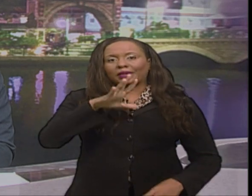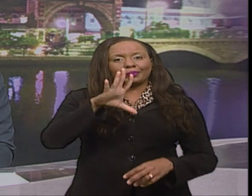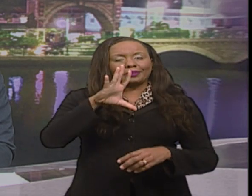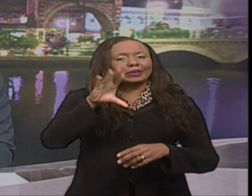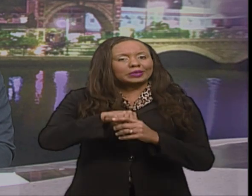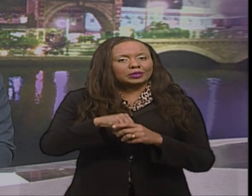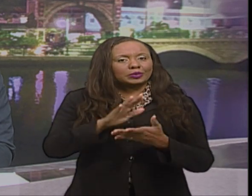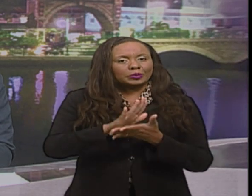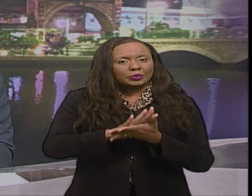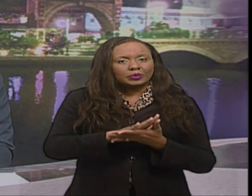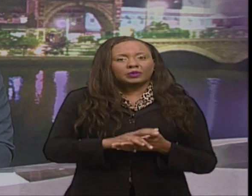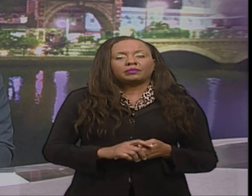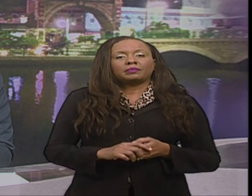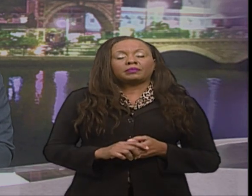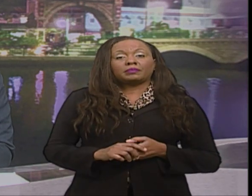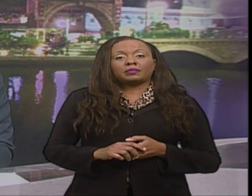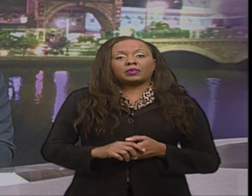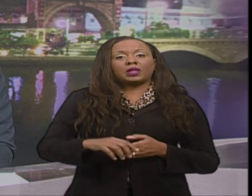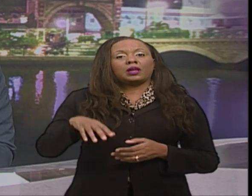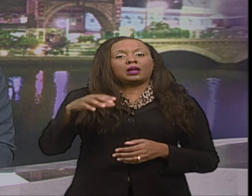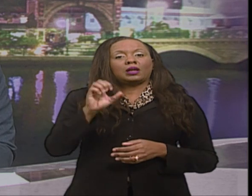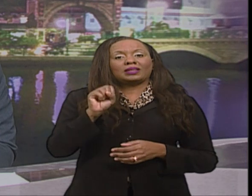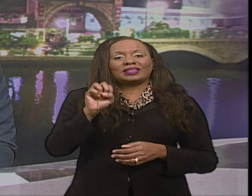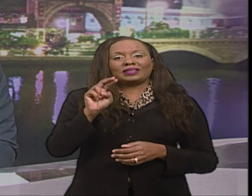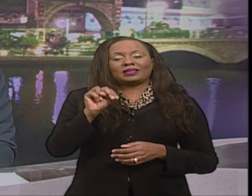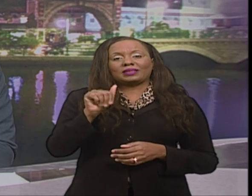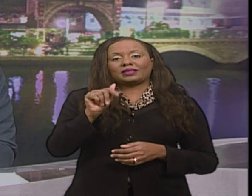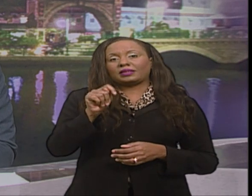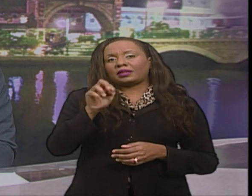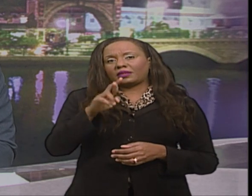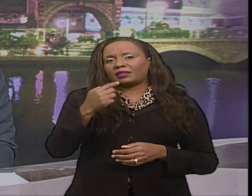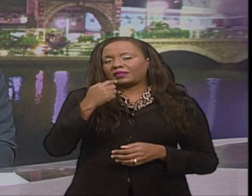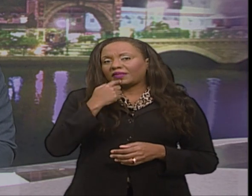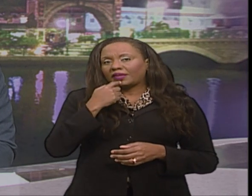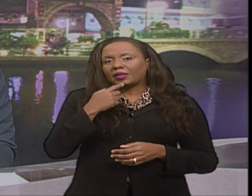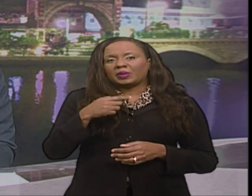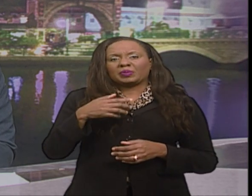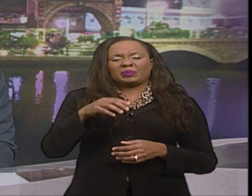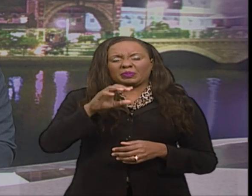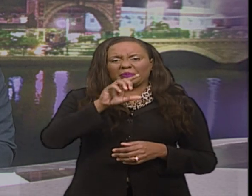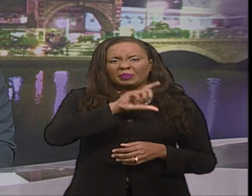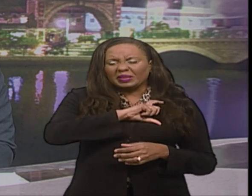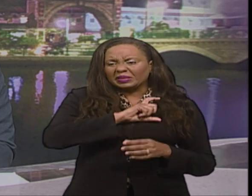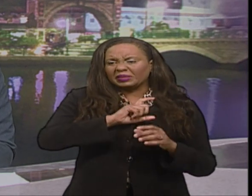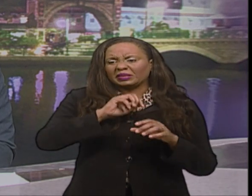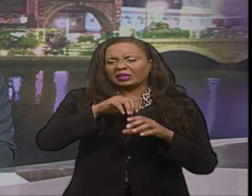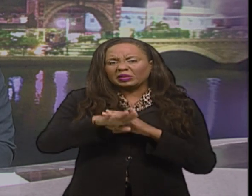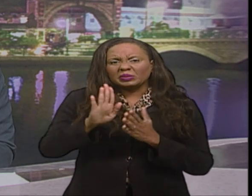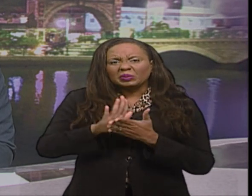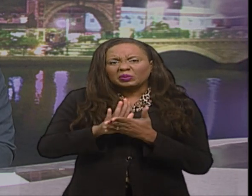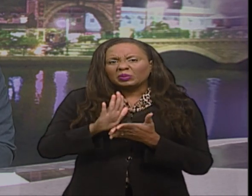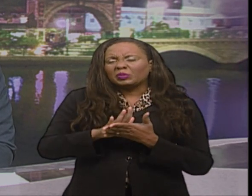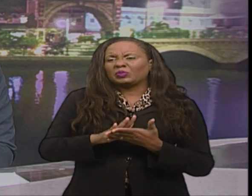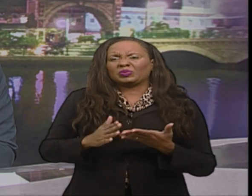in support of Education Minister Ronald Jones's stance on the matter. He says the presence of police in the schools undermines the authority